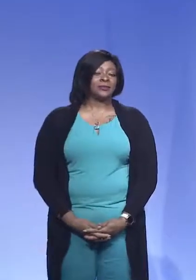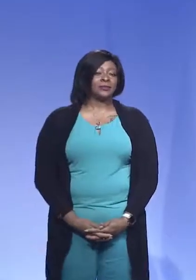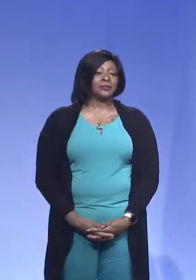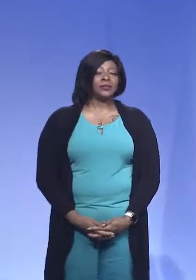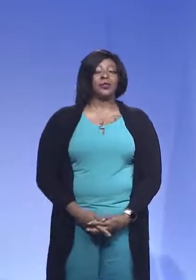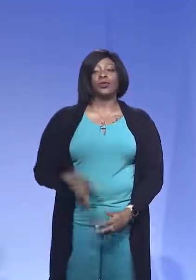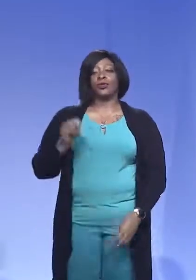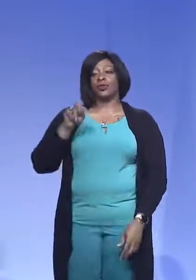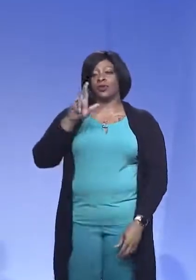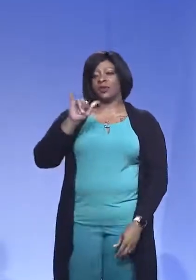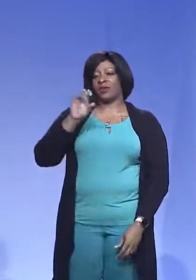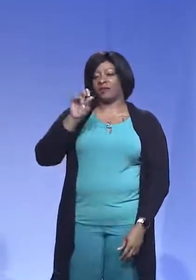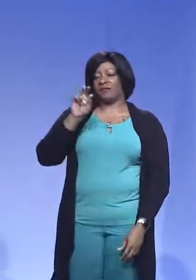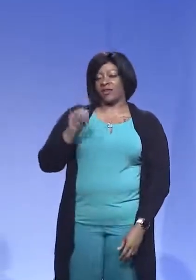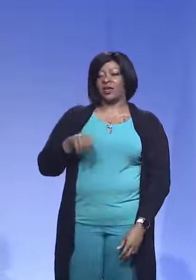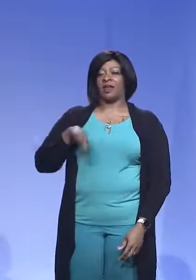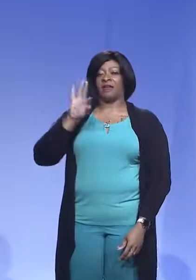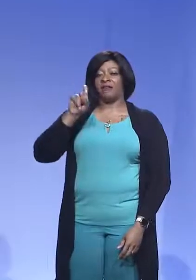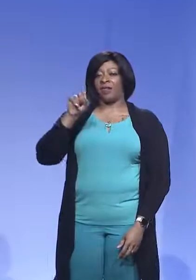13.